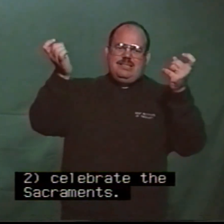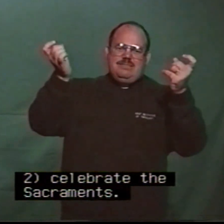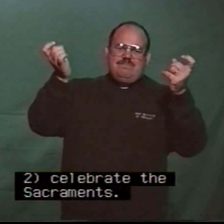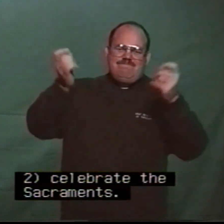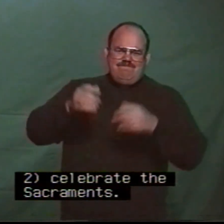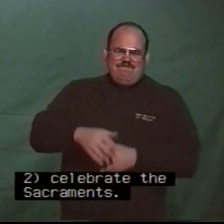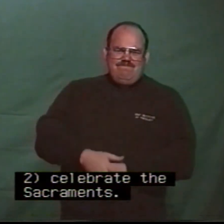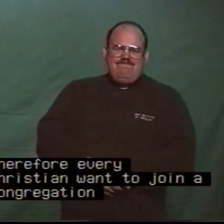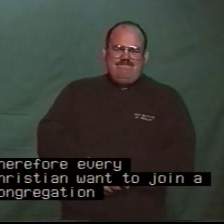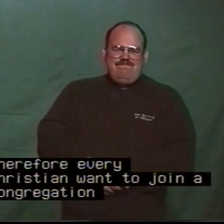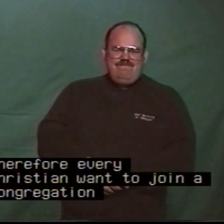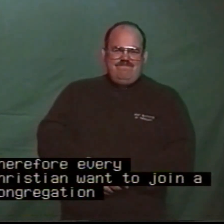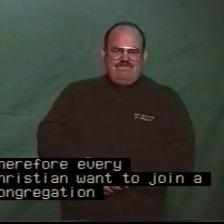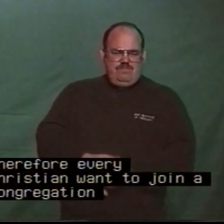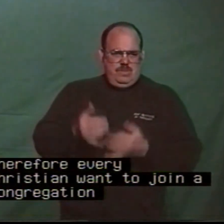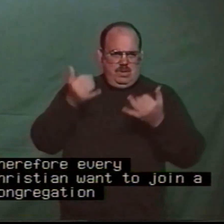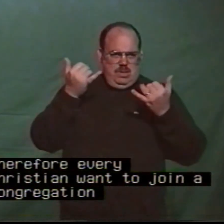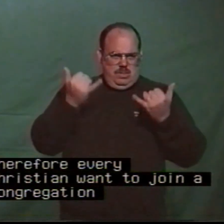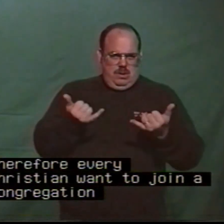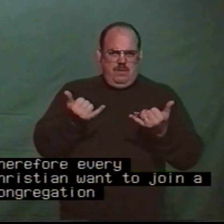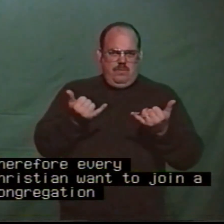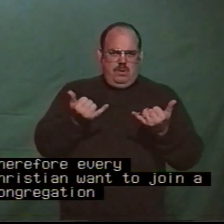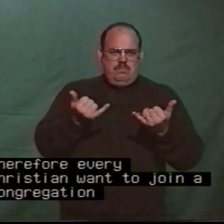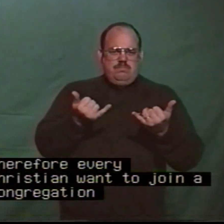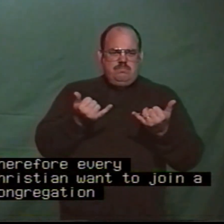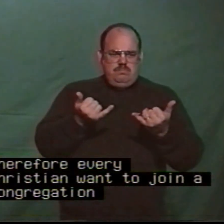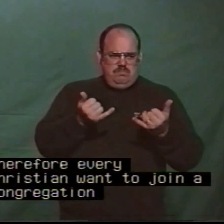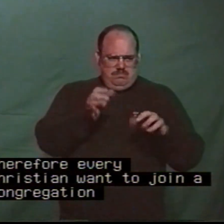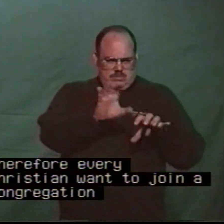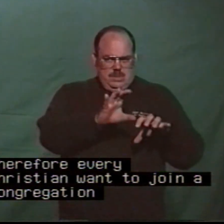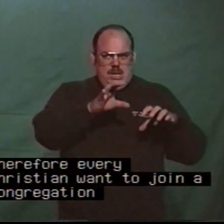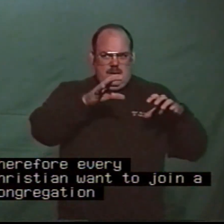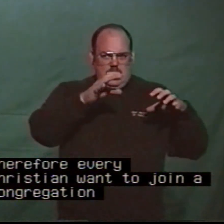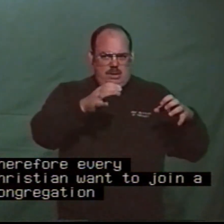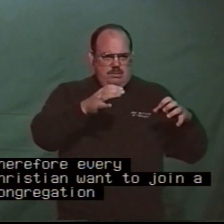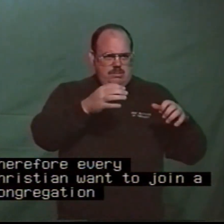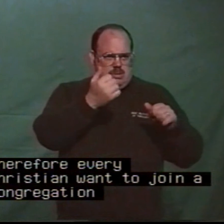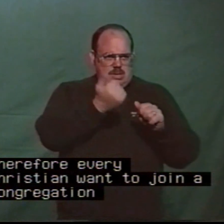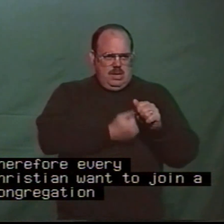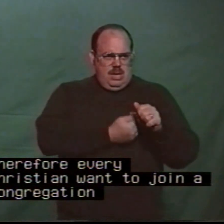therefore every Christian want to join a congregation